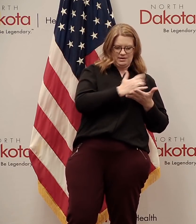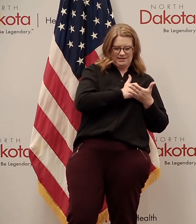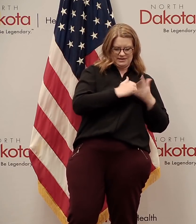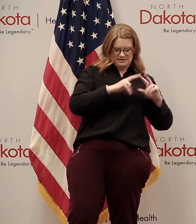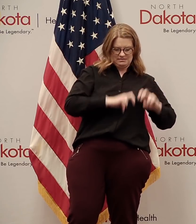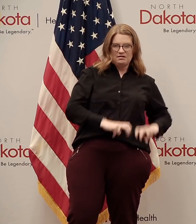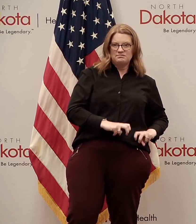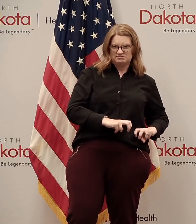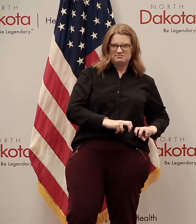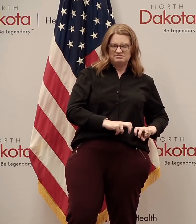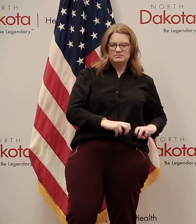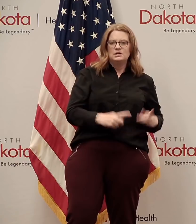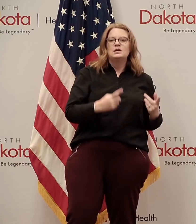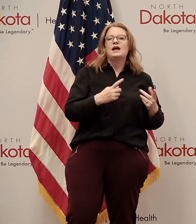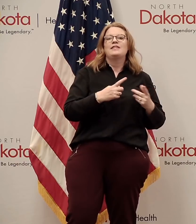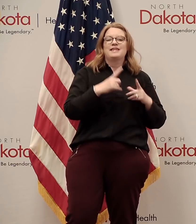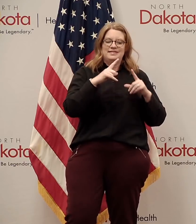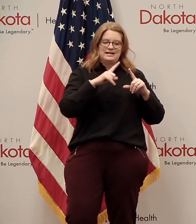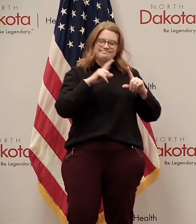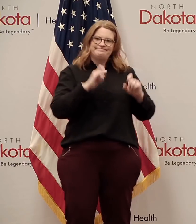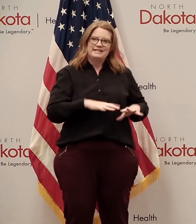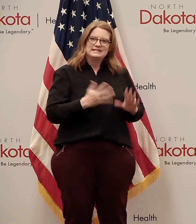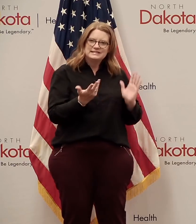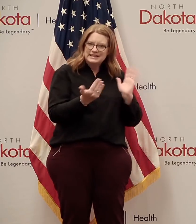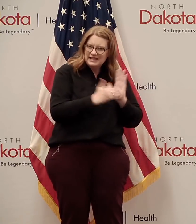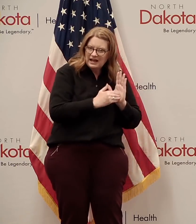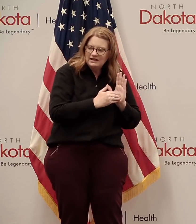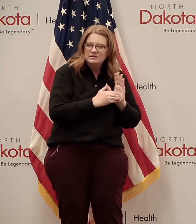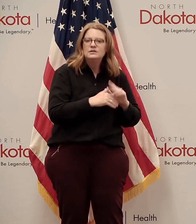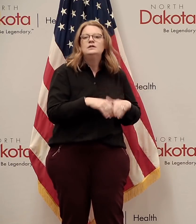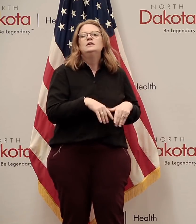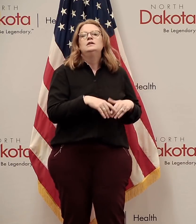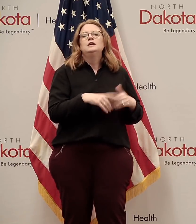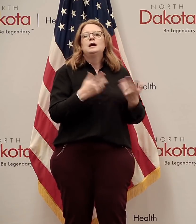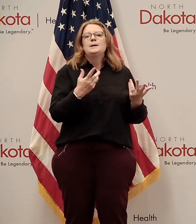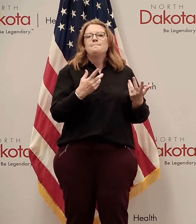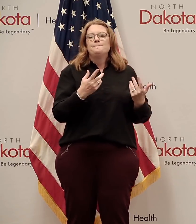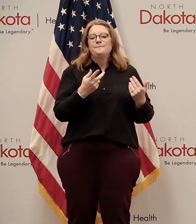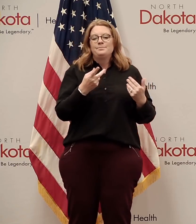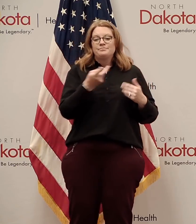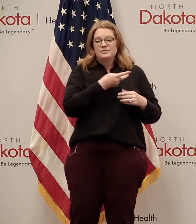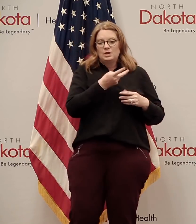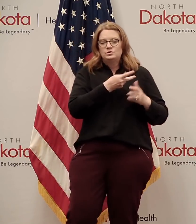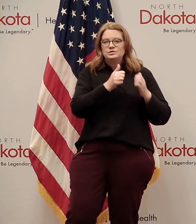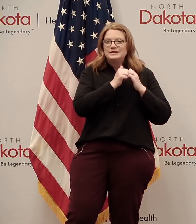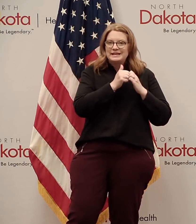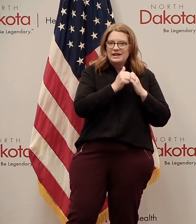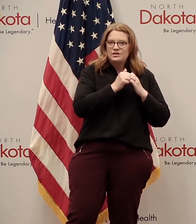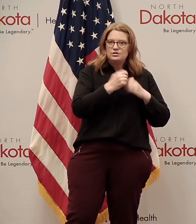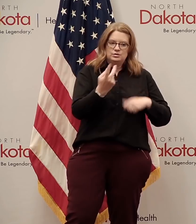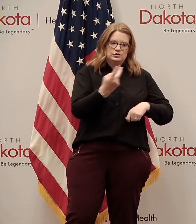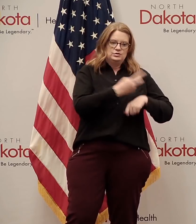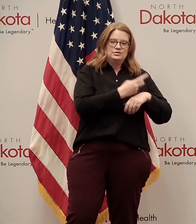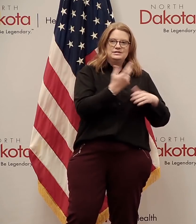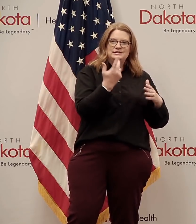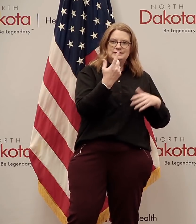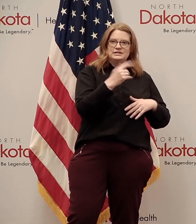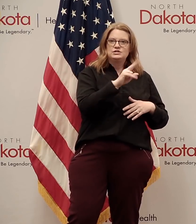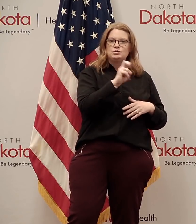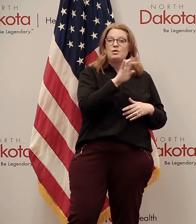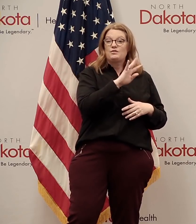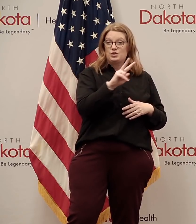the retest run that was done after midnight. So again, if we look at those two together over those 2 days,